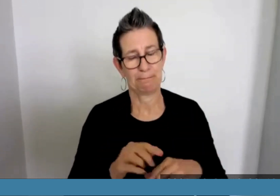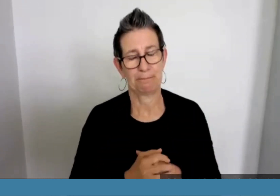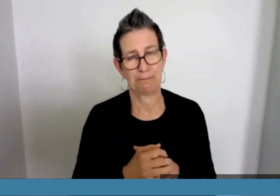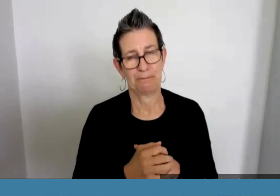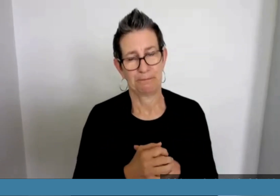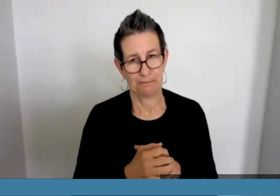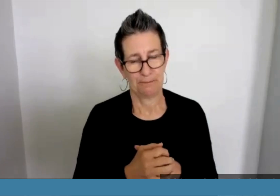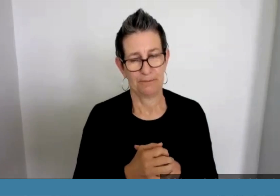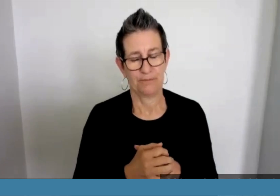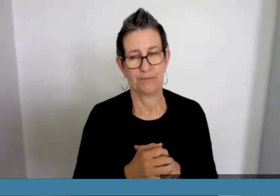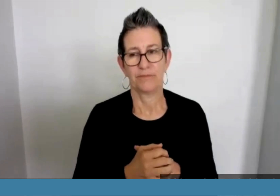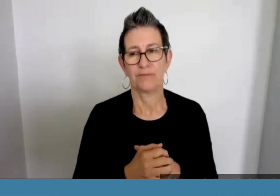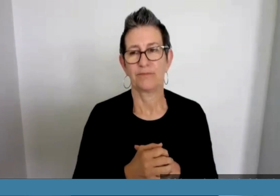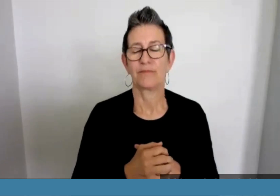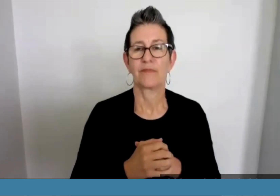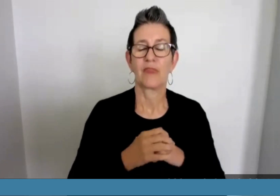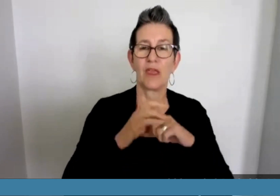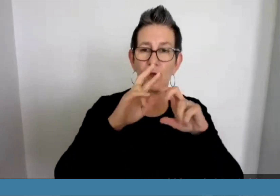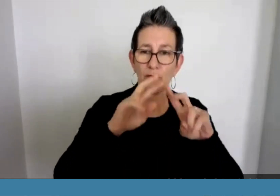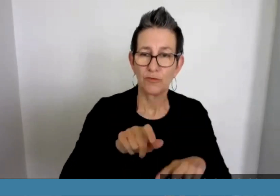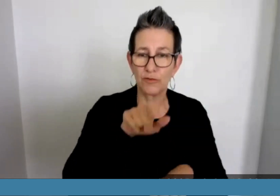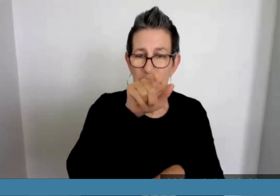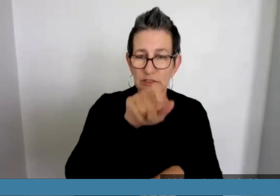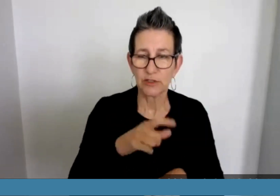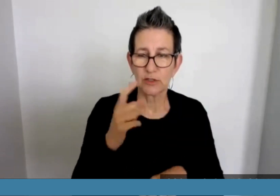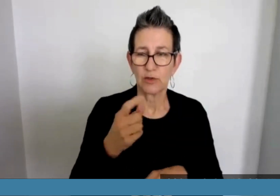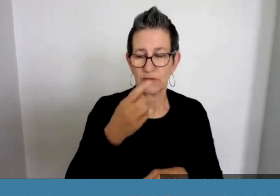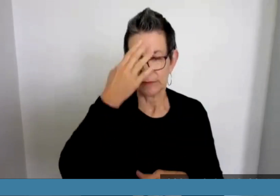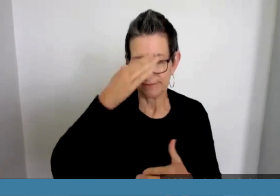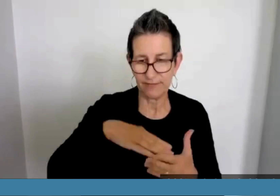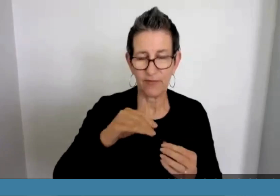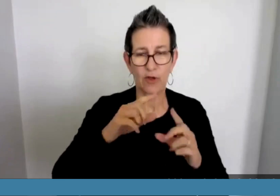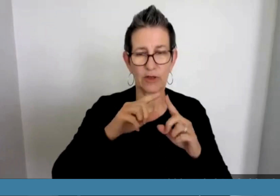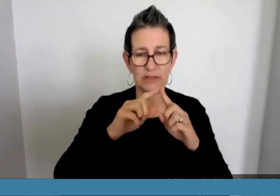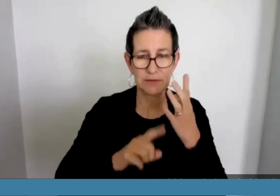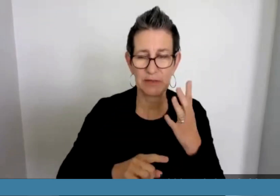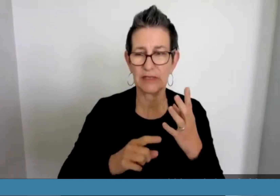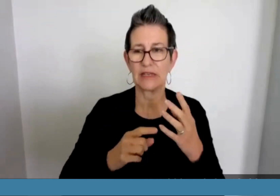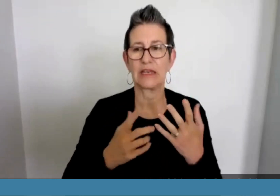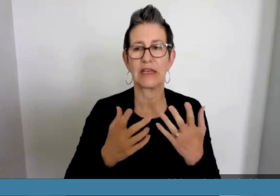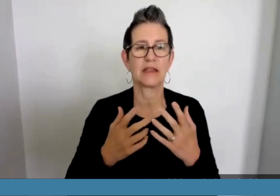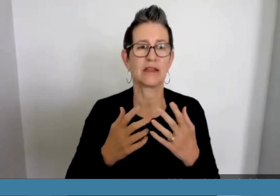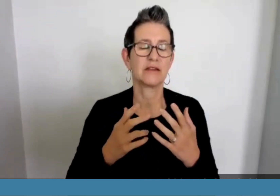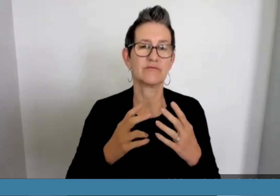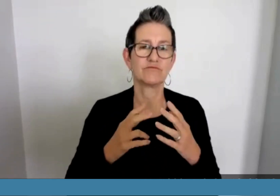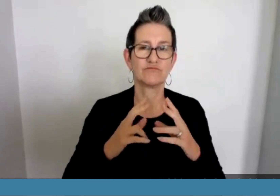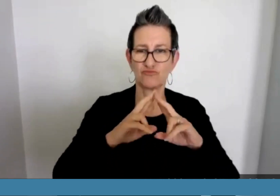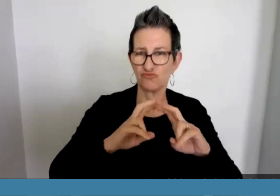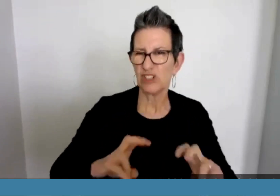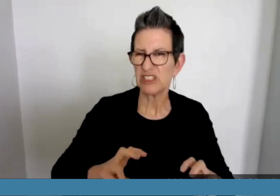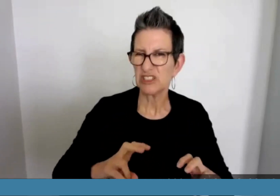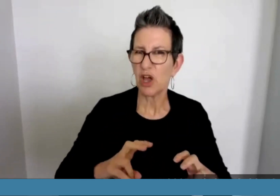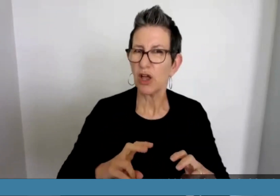Researchers skilled in inclusive disability research is another component we would expect to see in the research